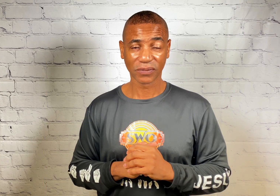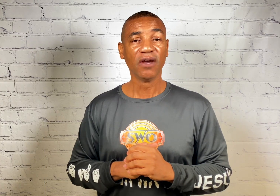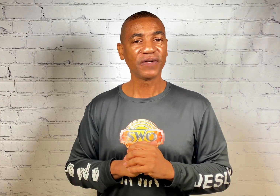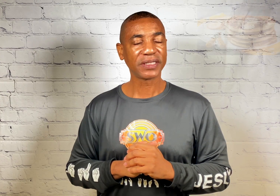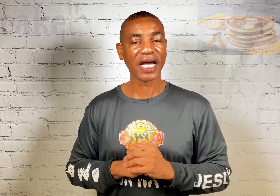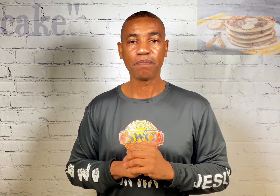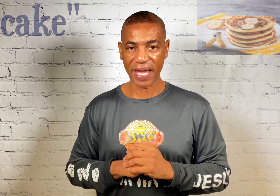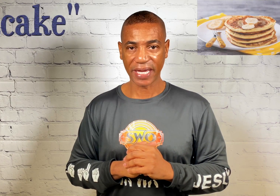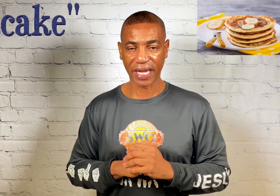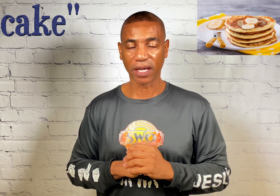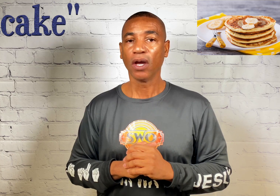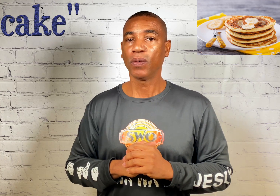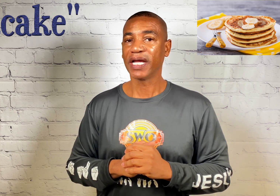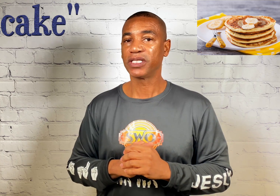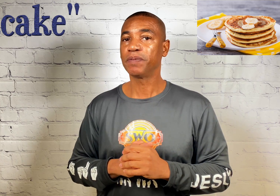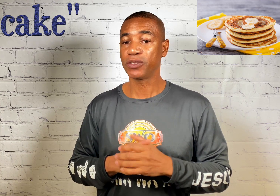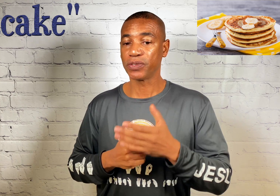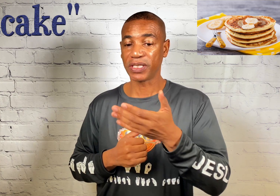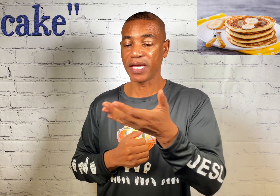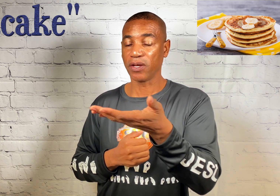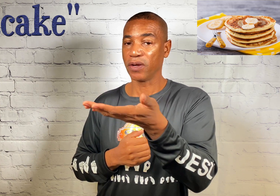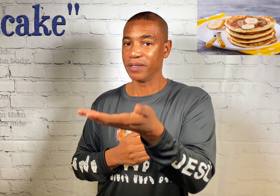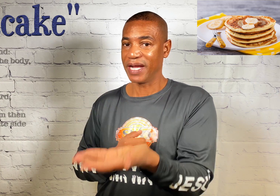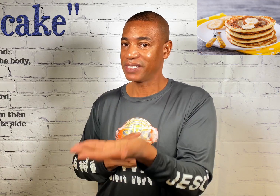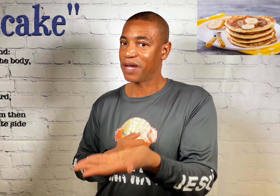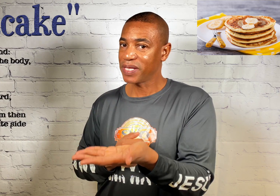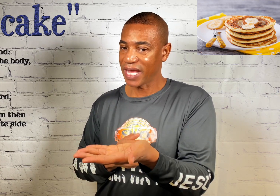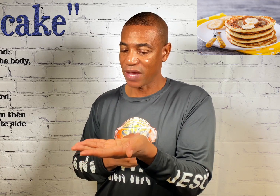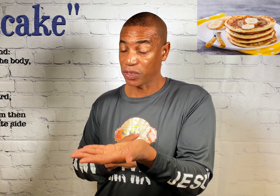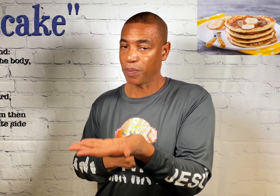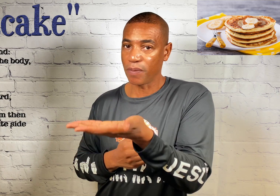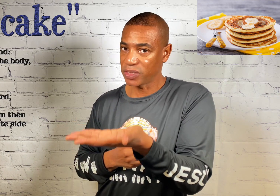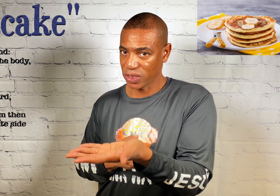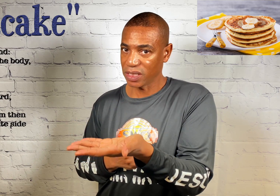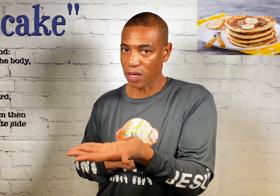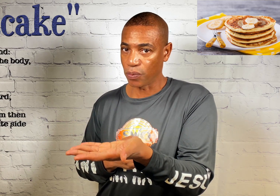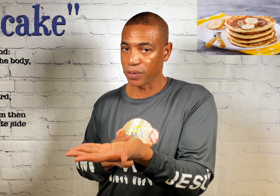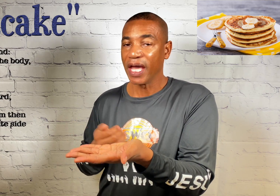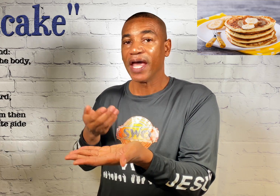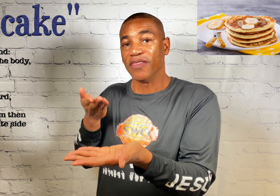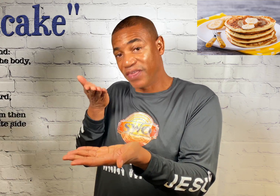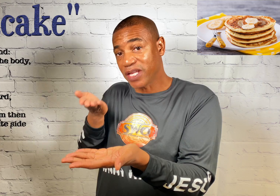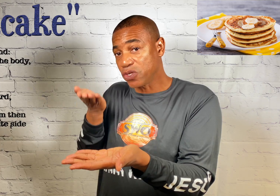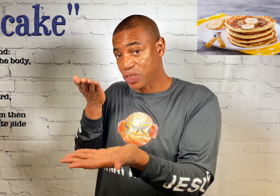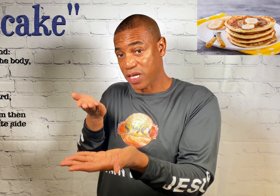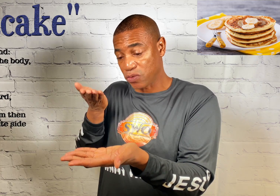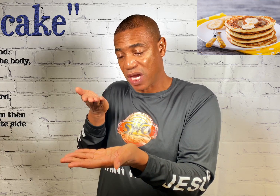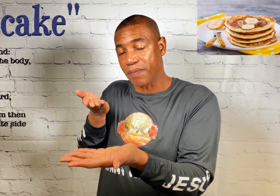For the sign pancake, what I simply do is take your non-dominant hand with the palm extended upward, then you take your dominant